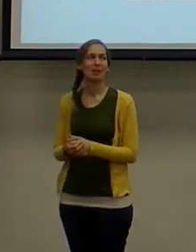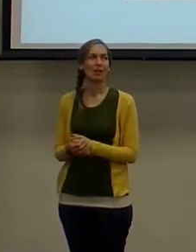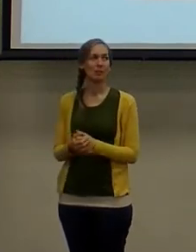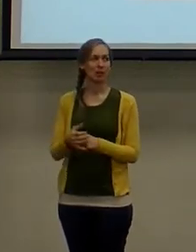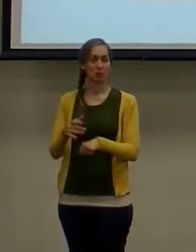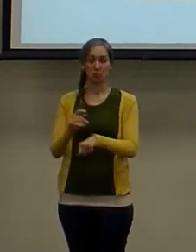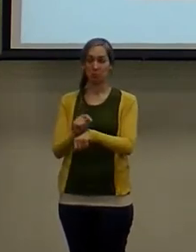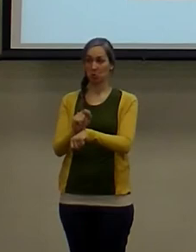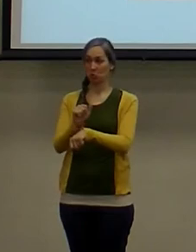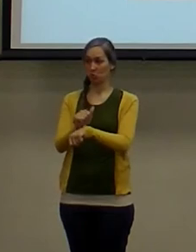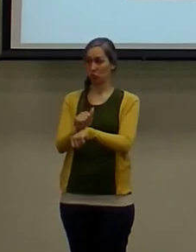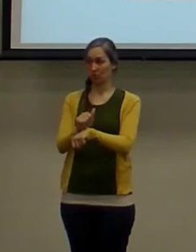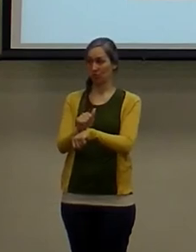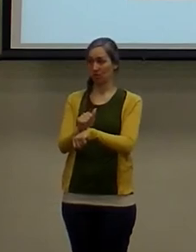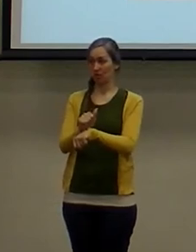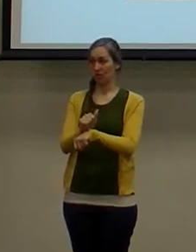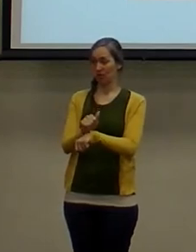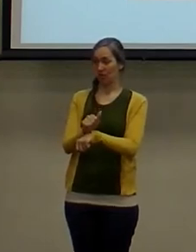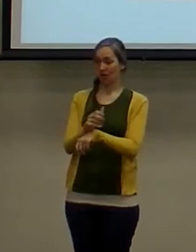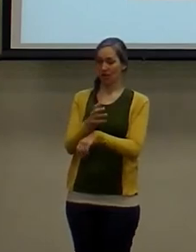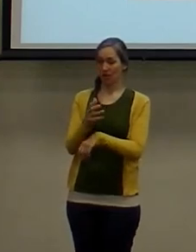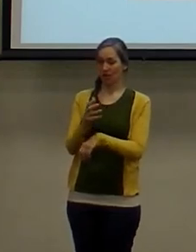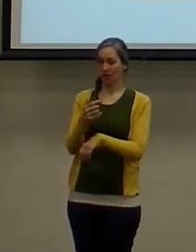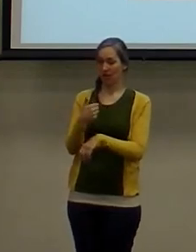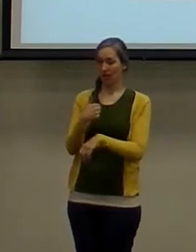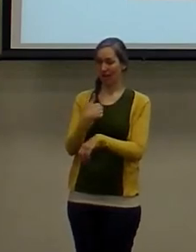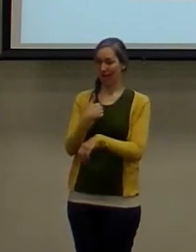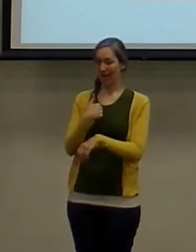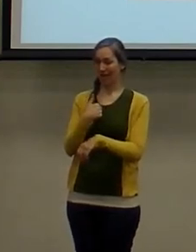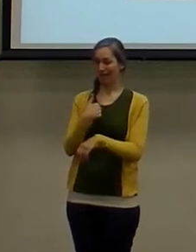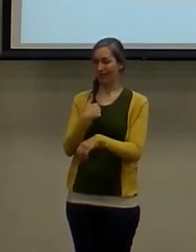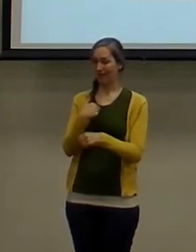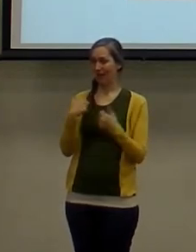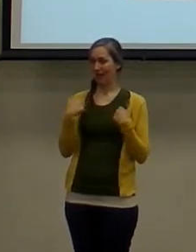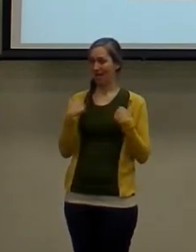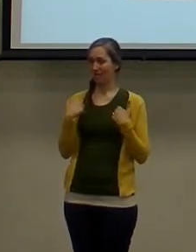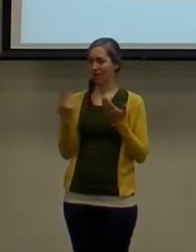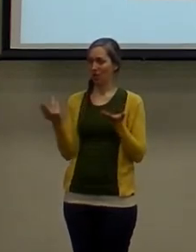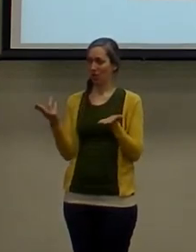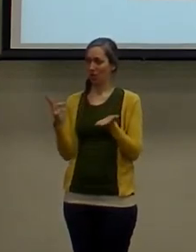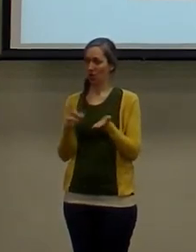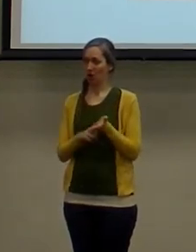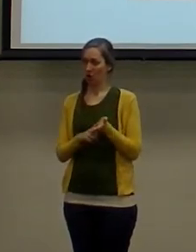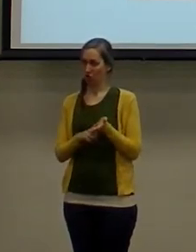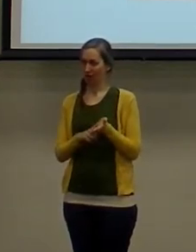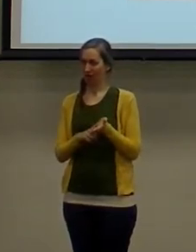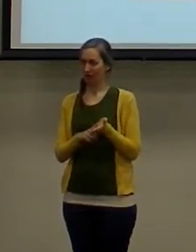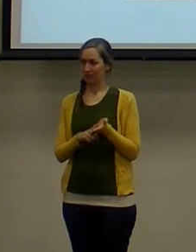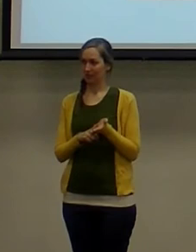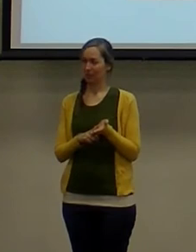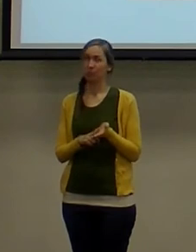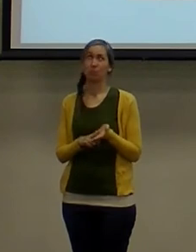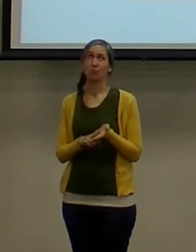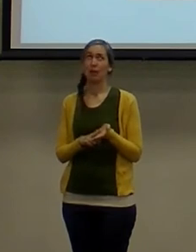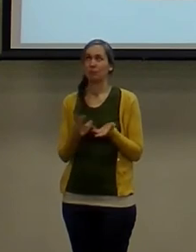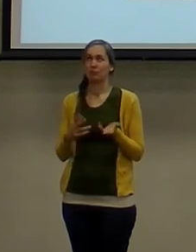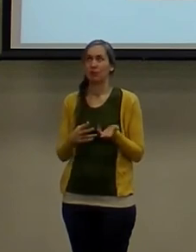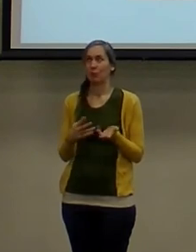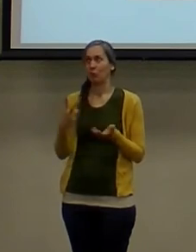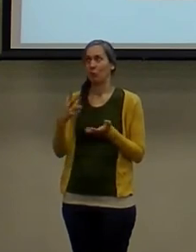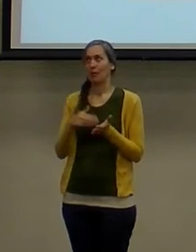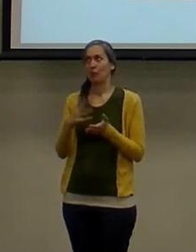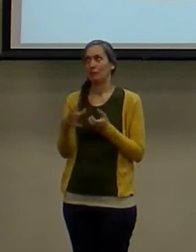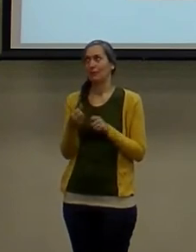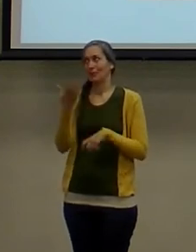Truth, Brother Truth and I, we signed a contract, I don't know, 2,000 years ago maybe. We need to renew